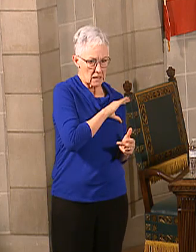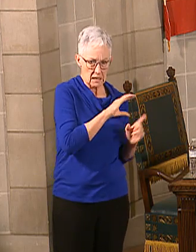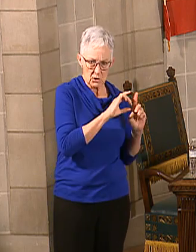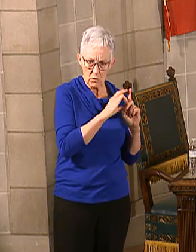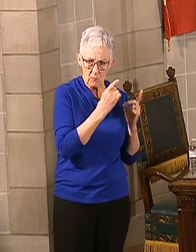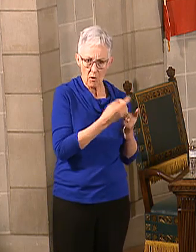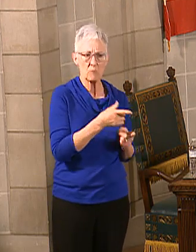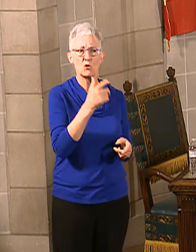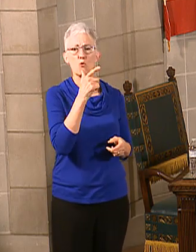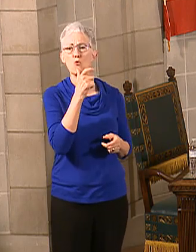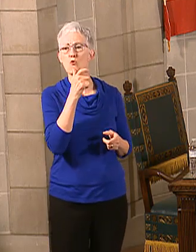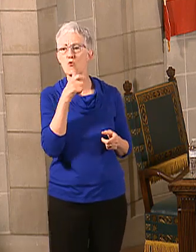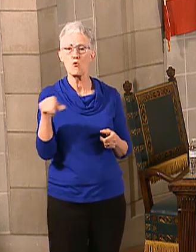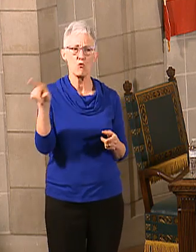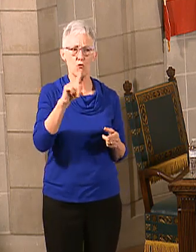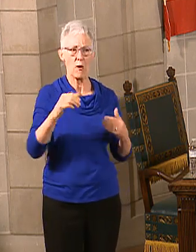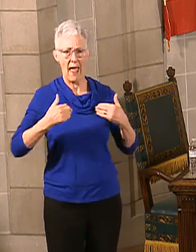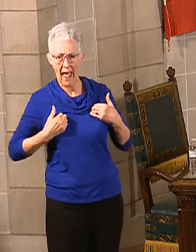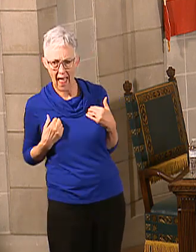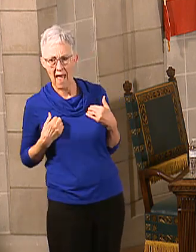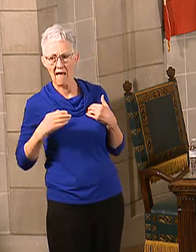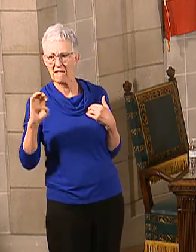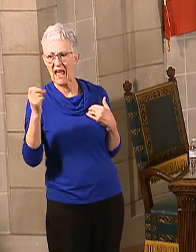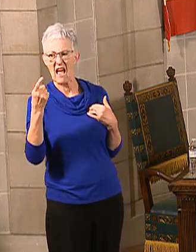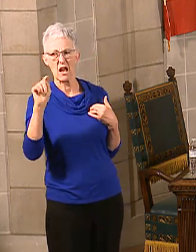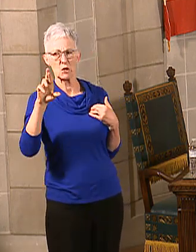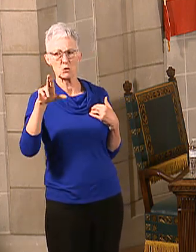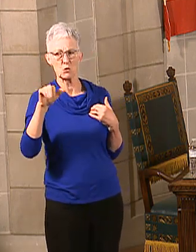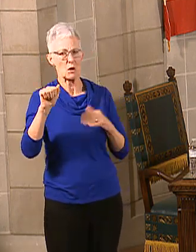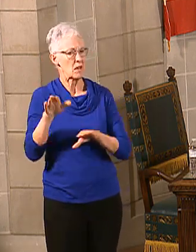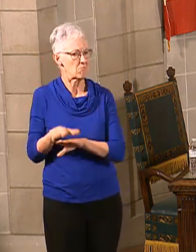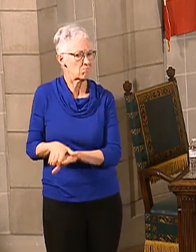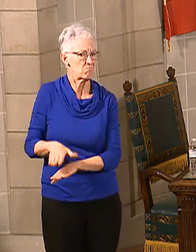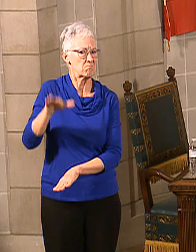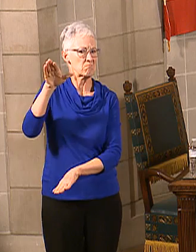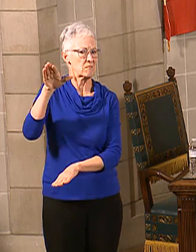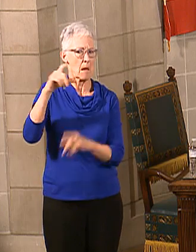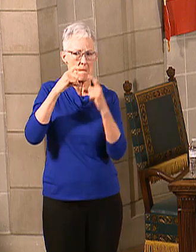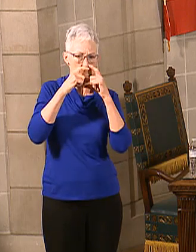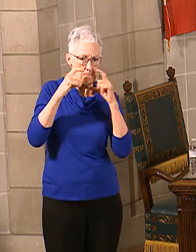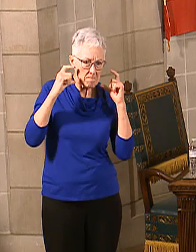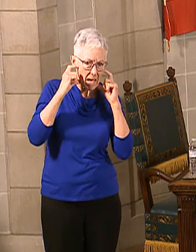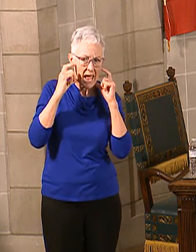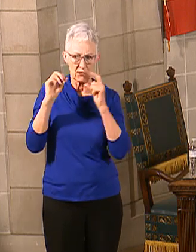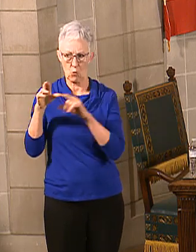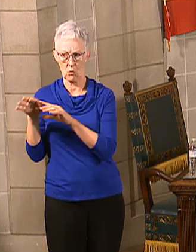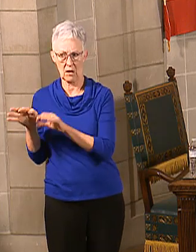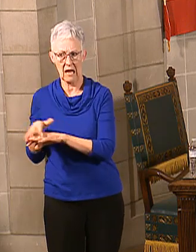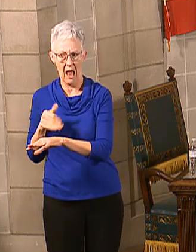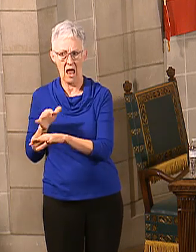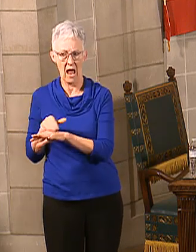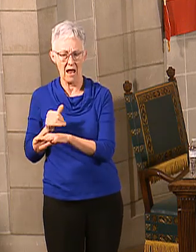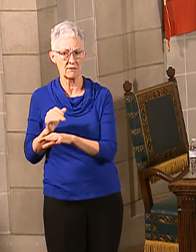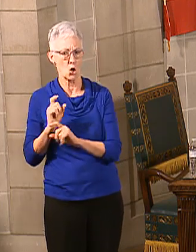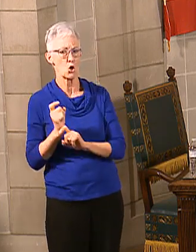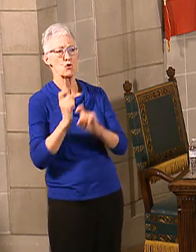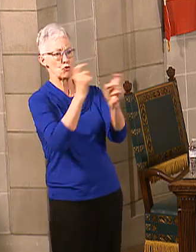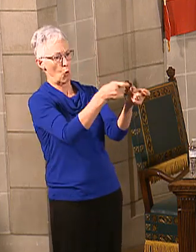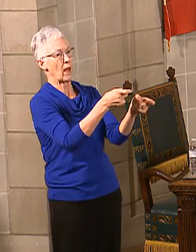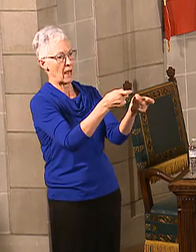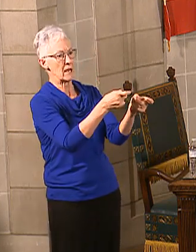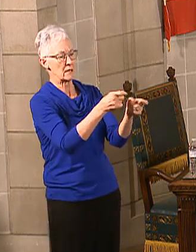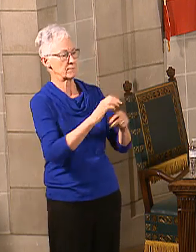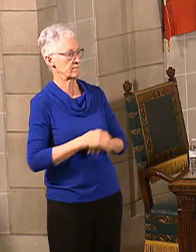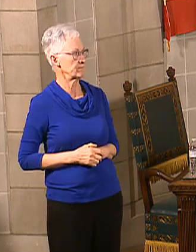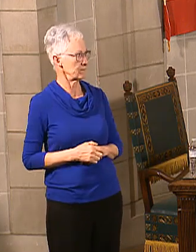extra supplies out there, those extra masks and so forth, consider donating them. And I'm just reminded by this by a story I saw yesterday. It was about a